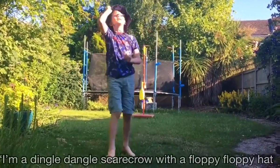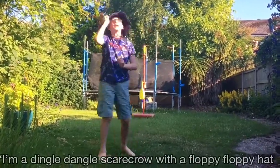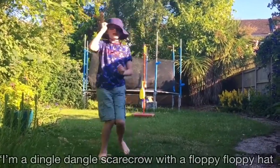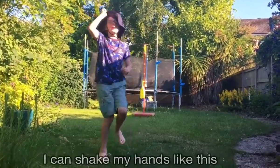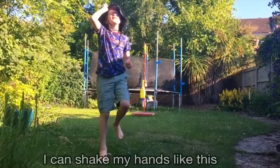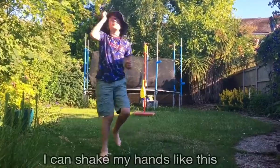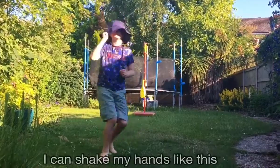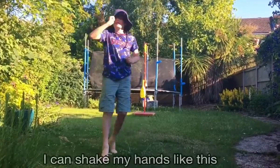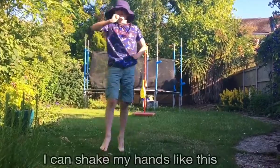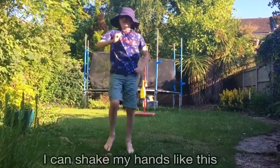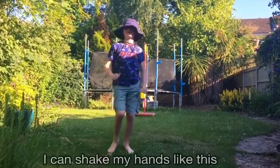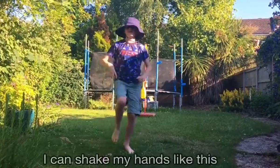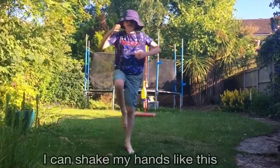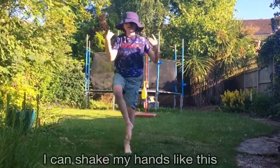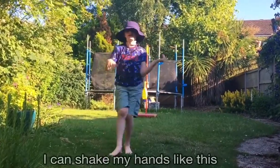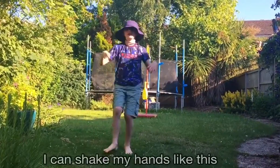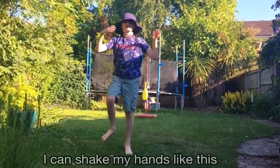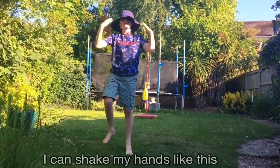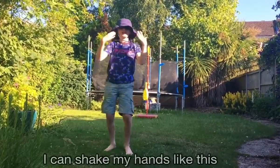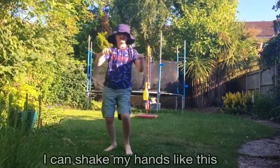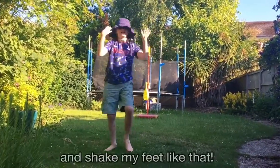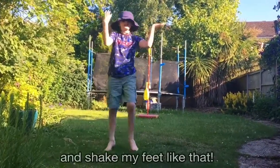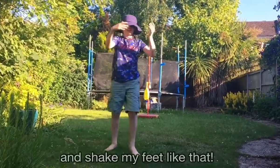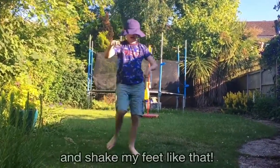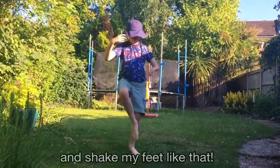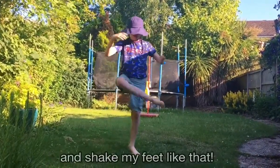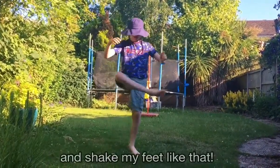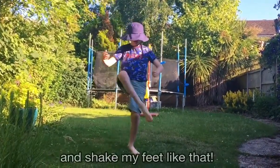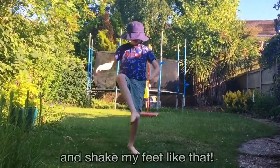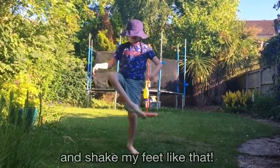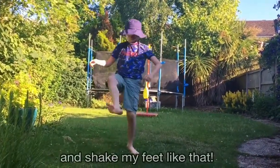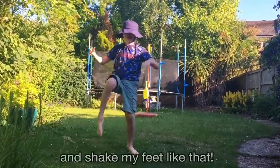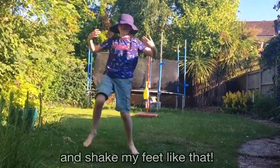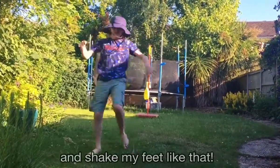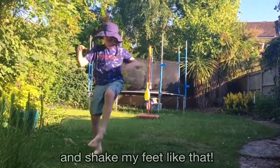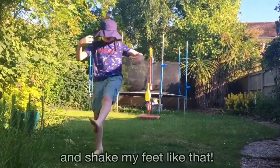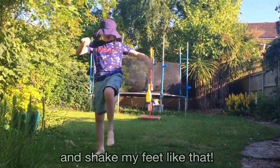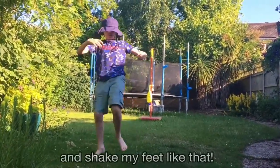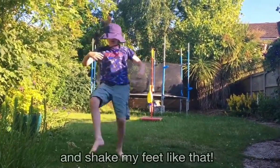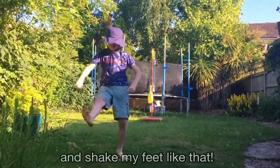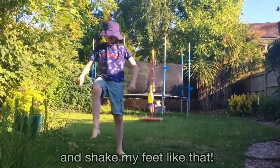hat, I can shake my hands like this and shake my feet like that.